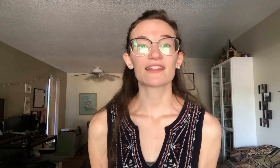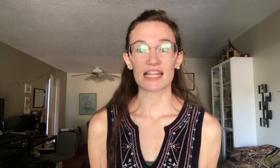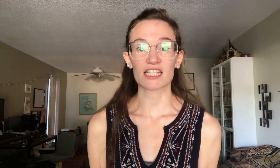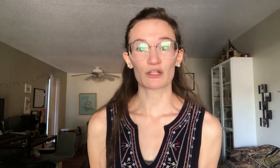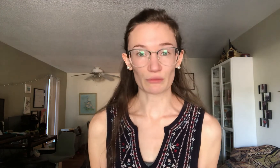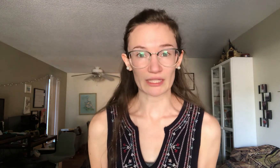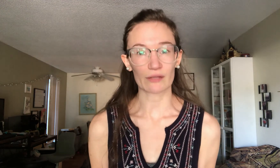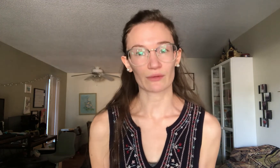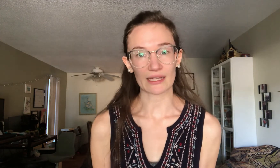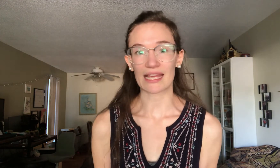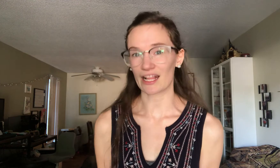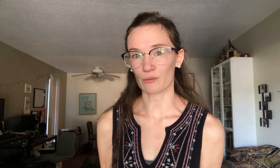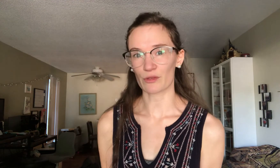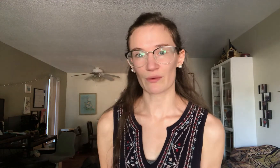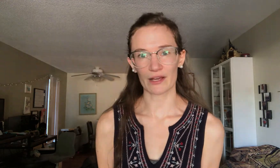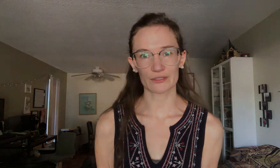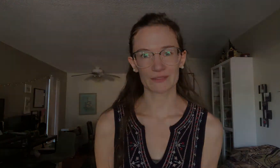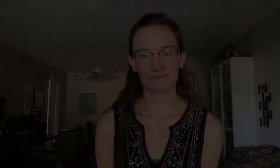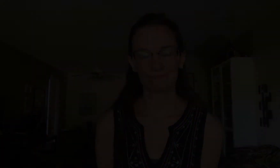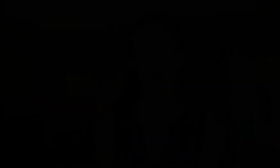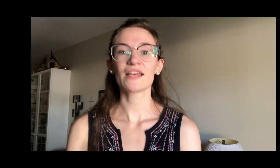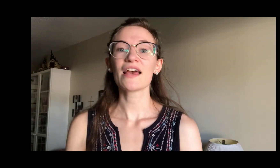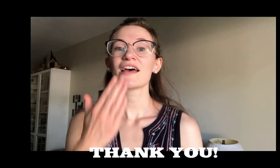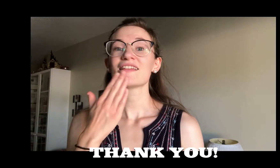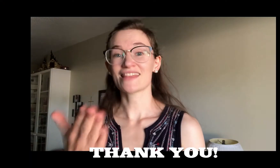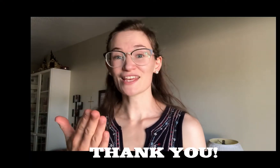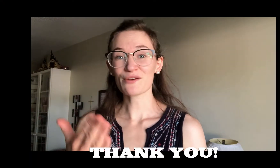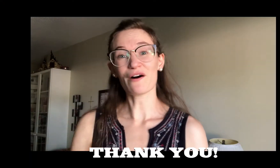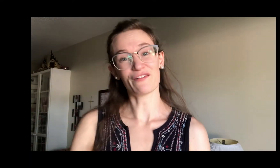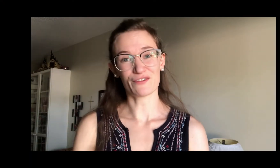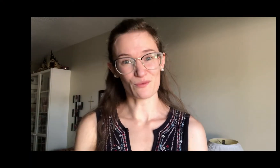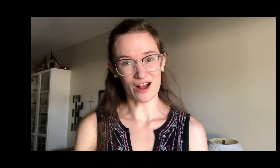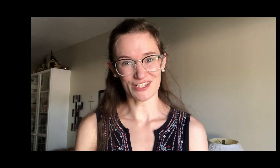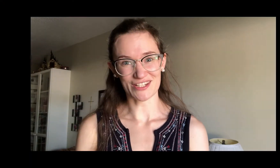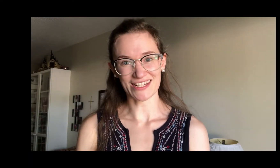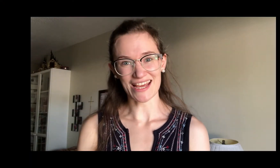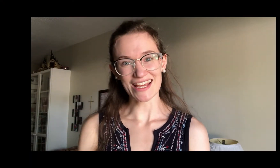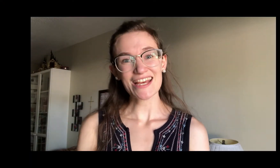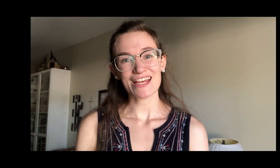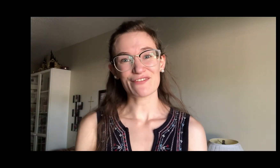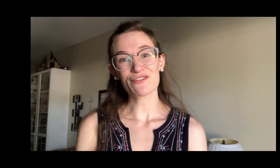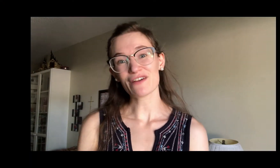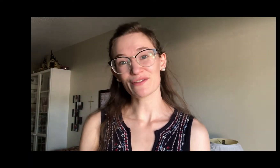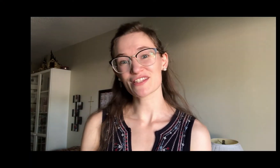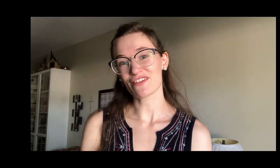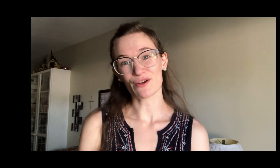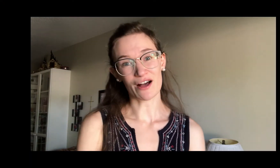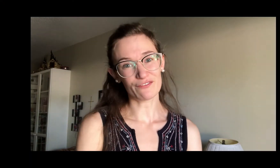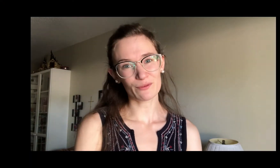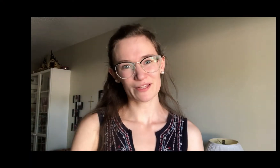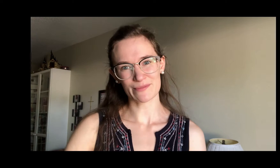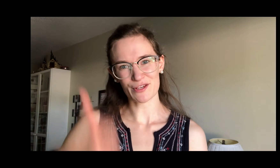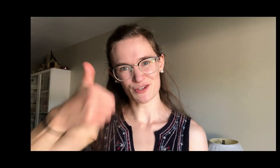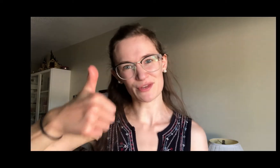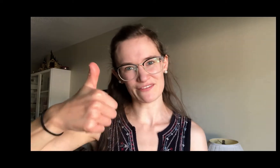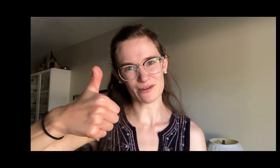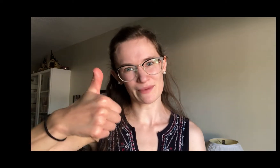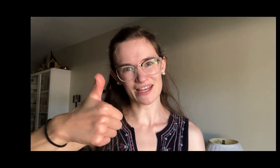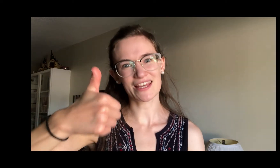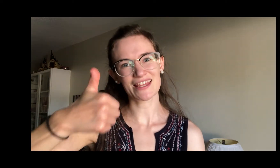that's gonna really help you out. Thank you all for watching today. If you found this video helpful, please make sure you give it a big